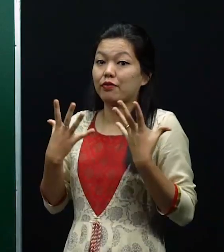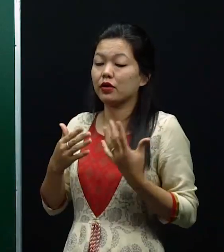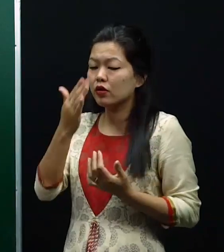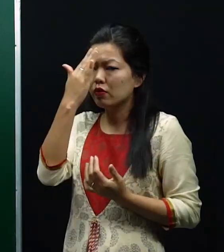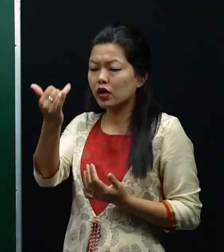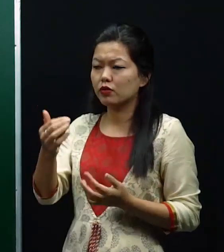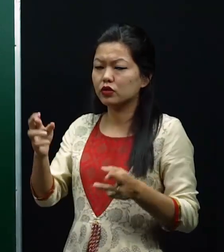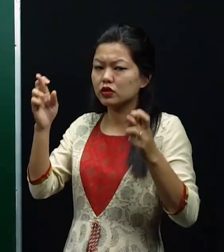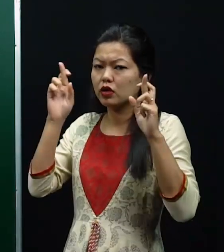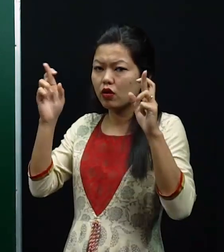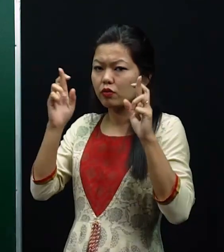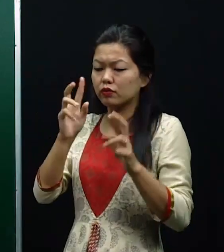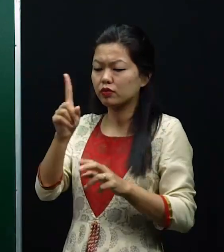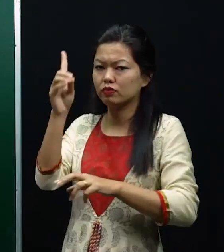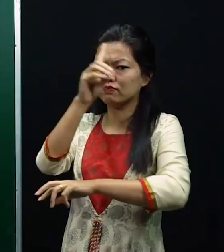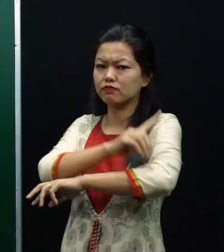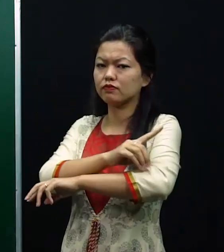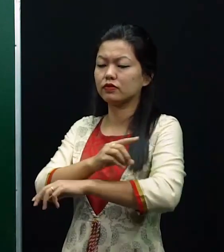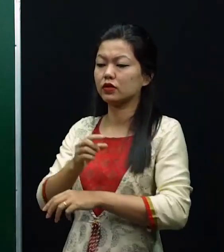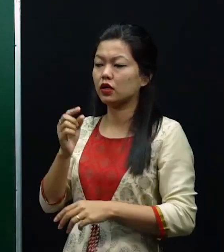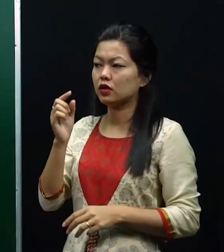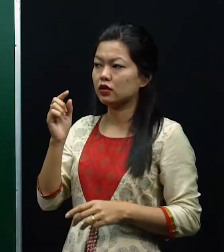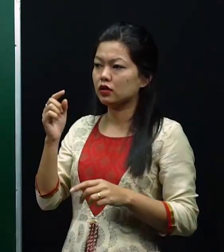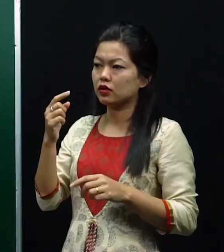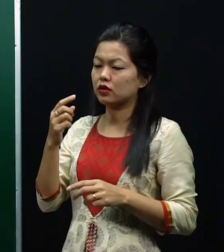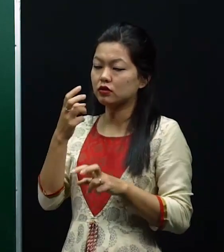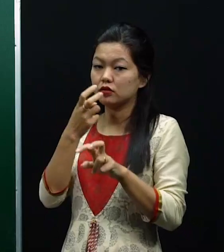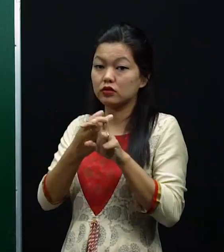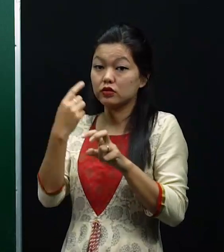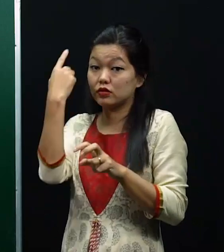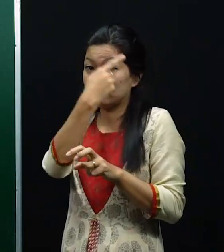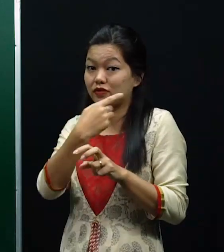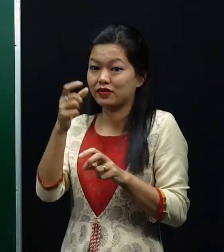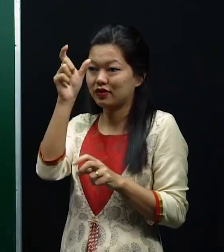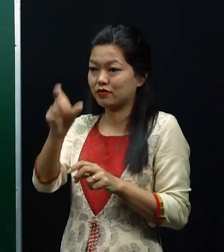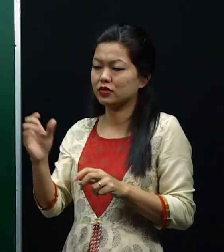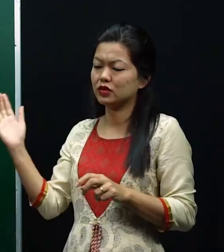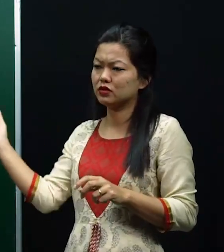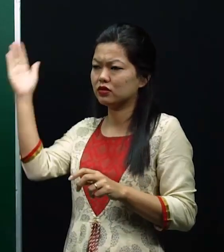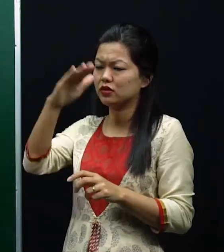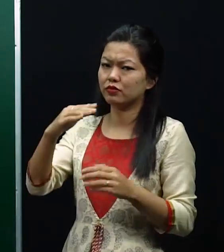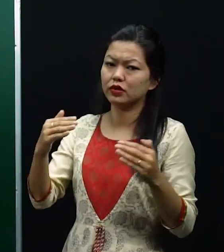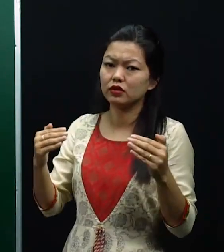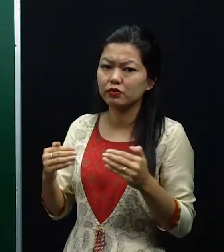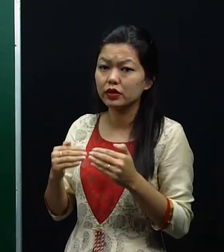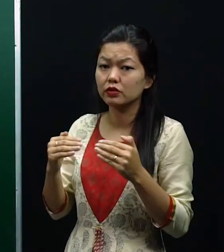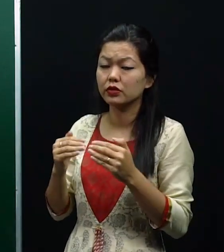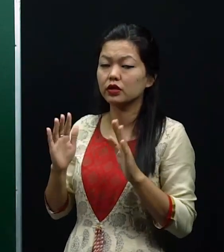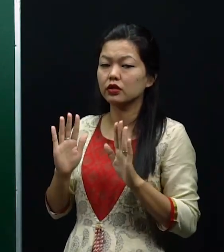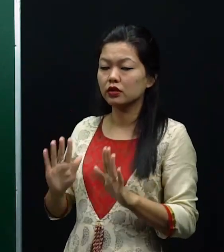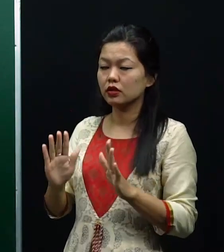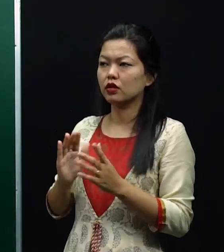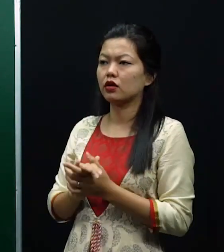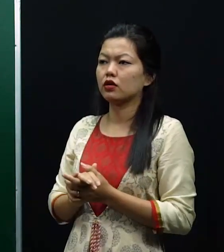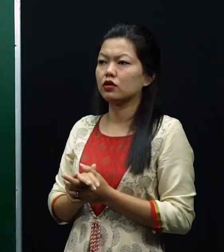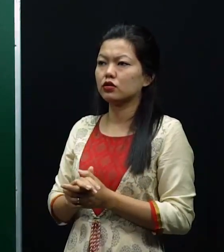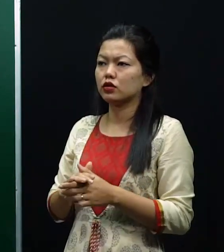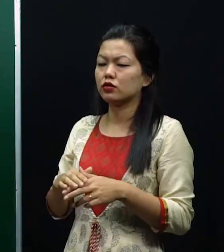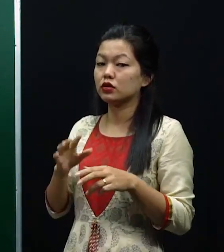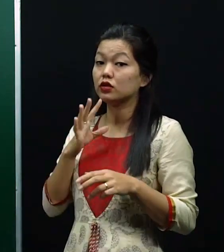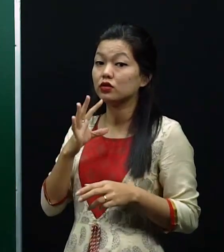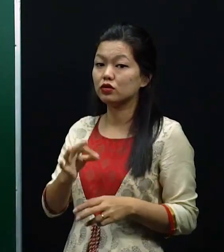was coming to the place. When he heard that, he was excited. He was overjoyed to see with his